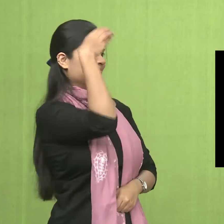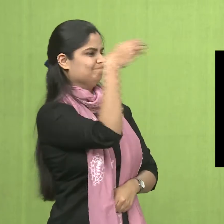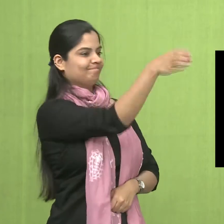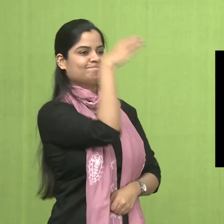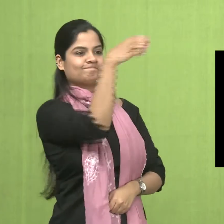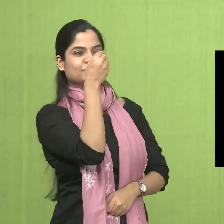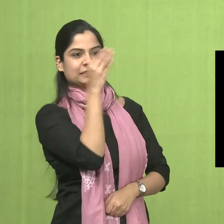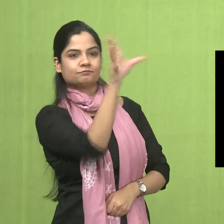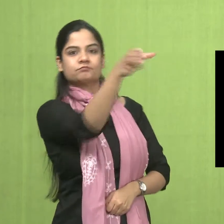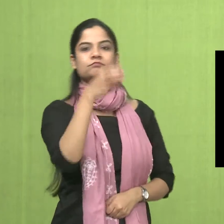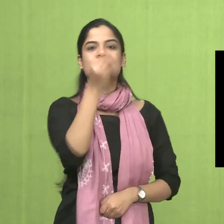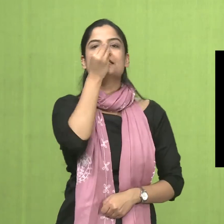what is needed at that time.